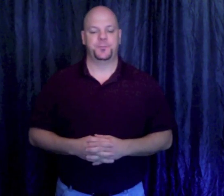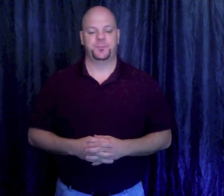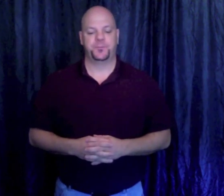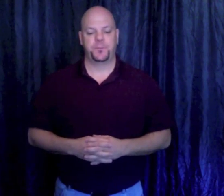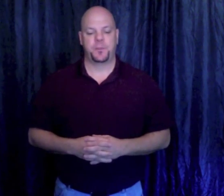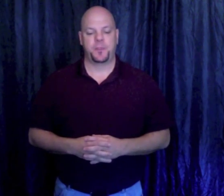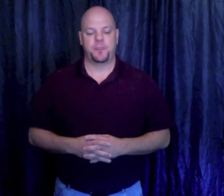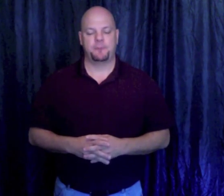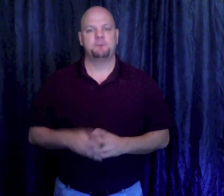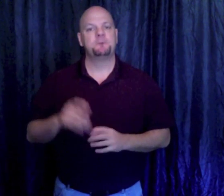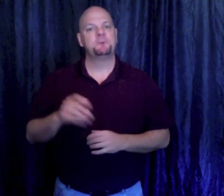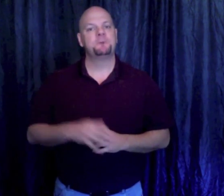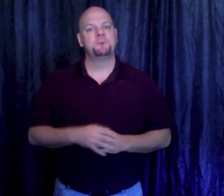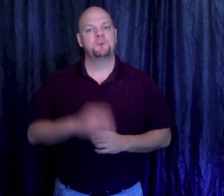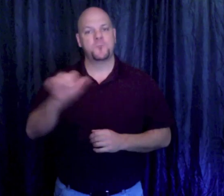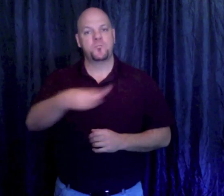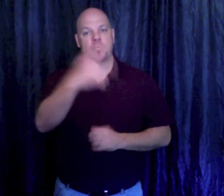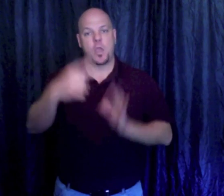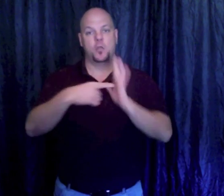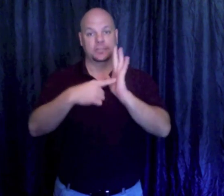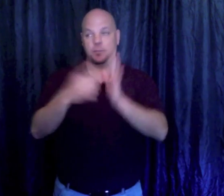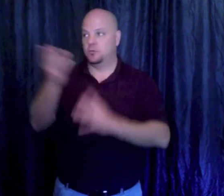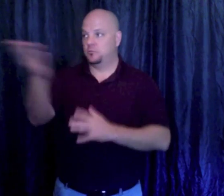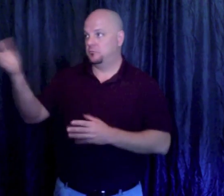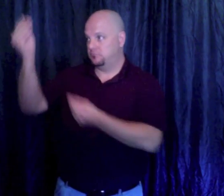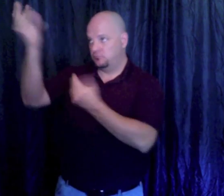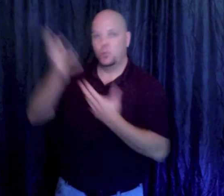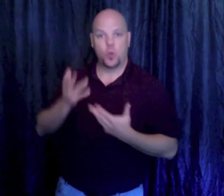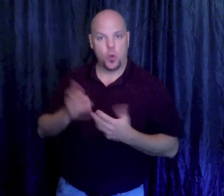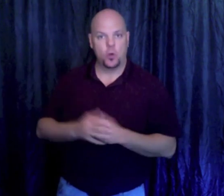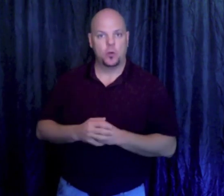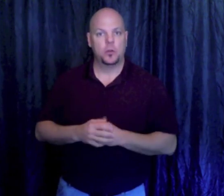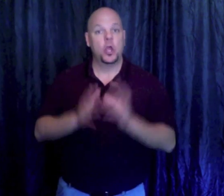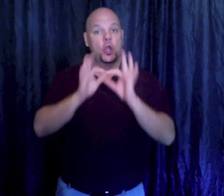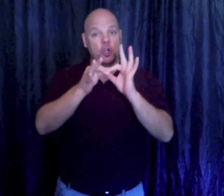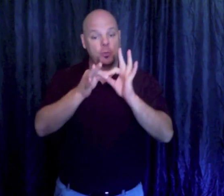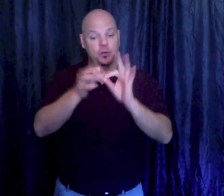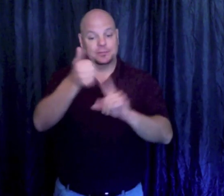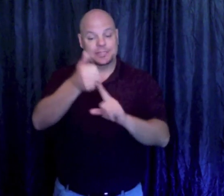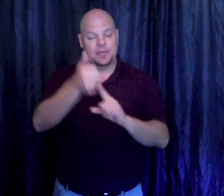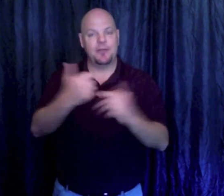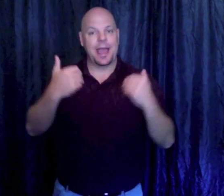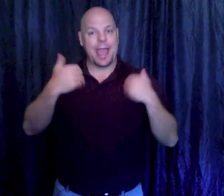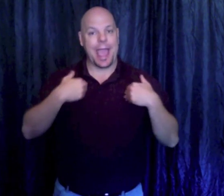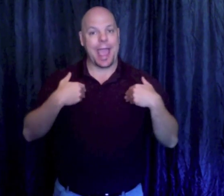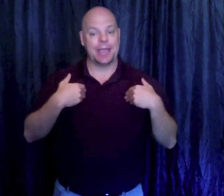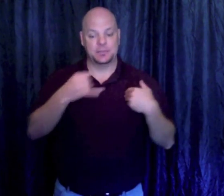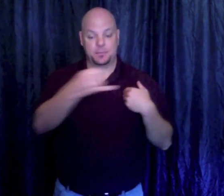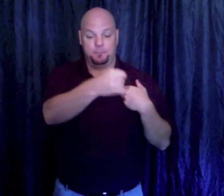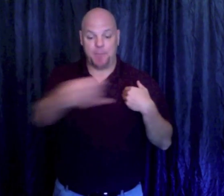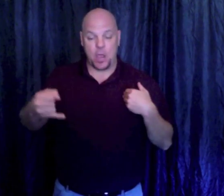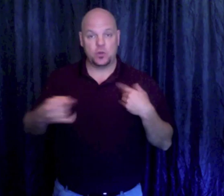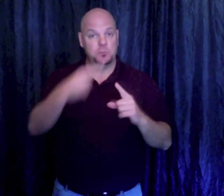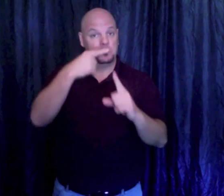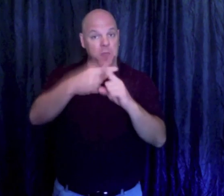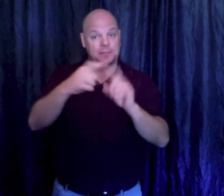The other example they said was that the interpreter has the boundary and ethics that what we said during the